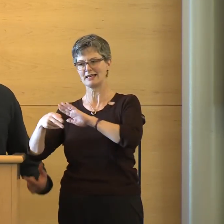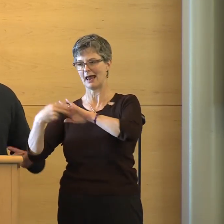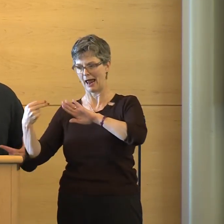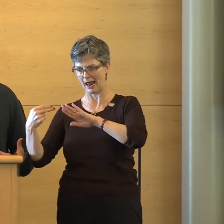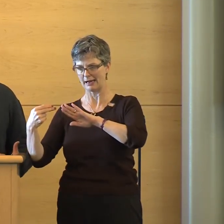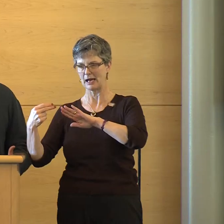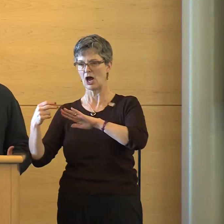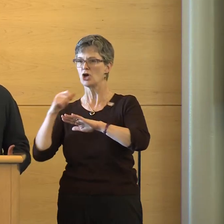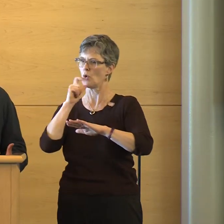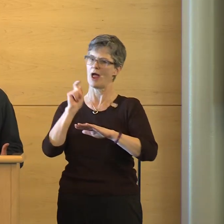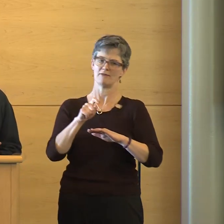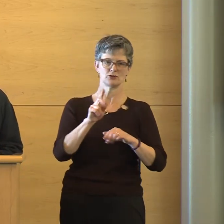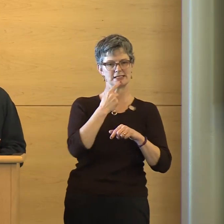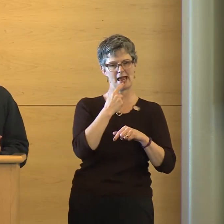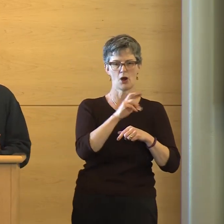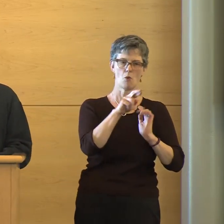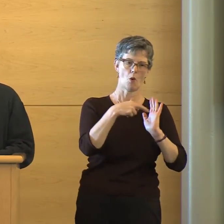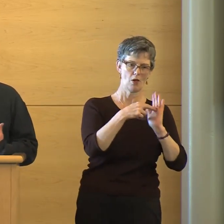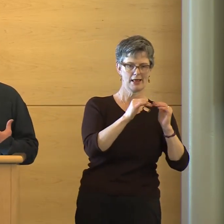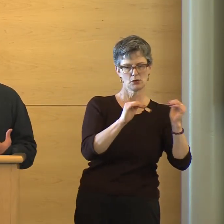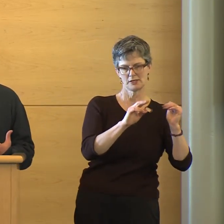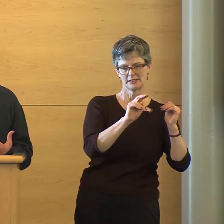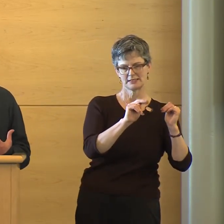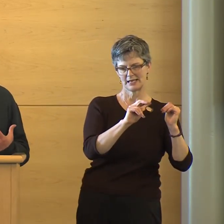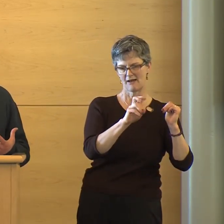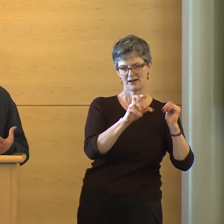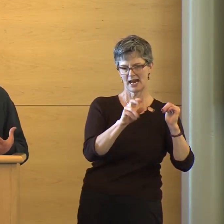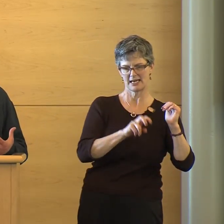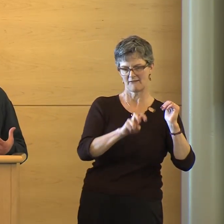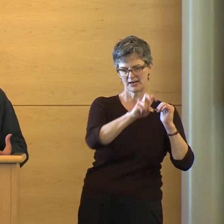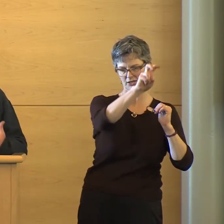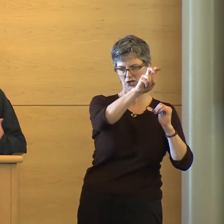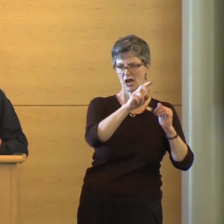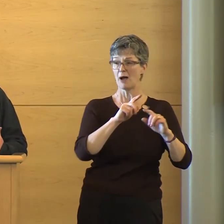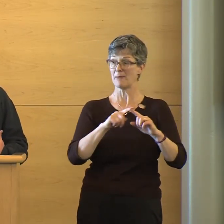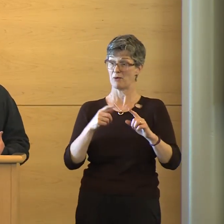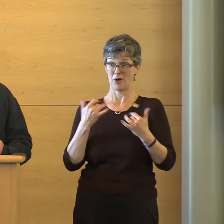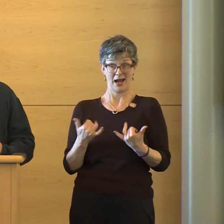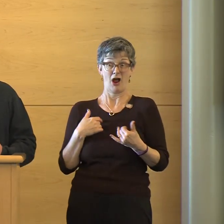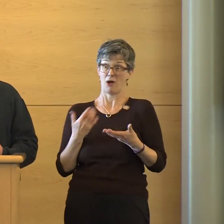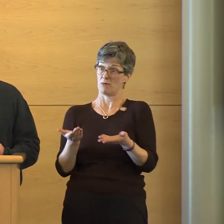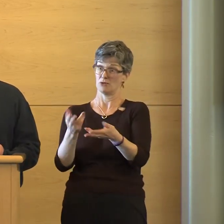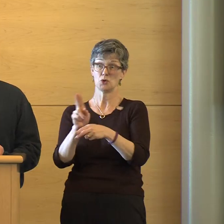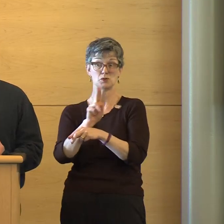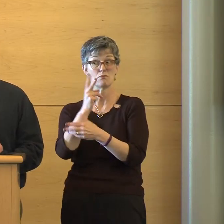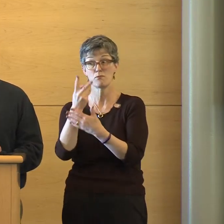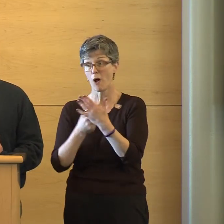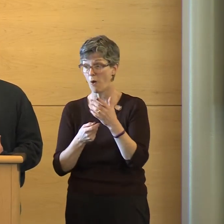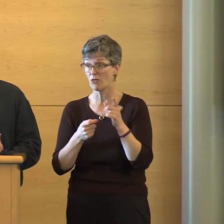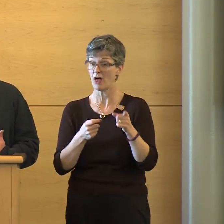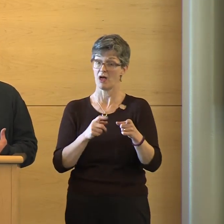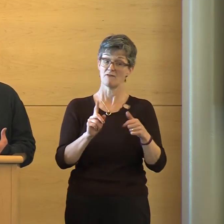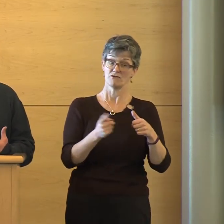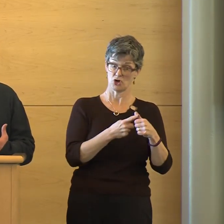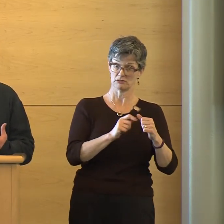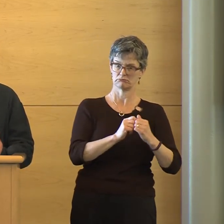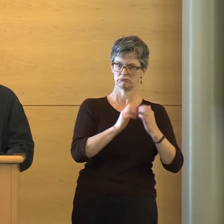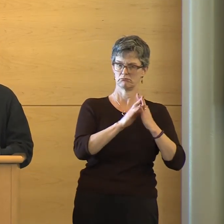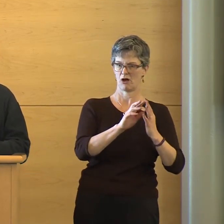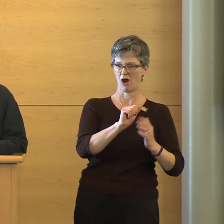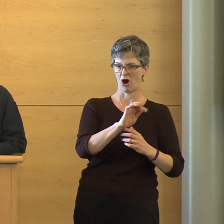redundancy. So like role equals navigation is a good example that, you know, HTML5, there actually is a nav tag. So you could